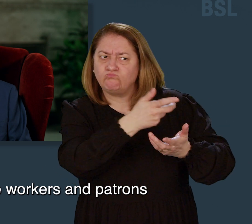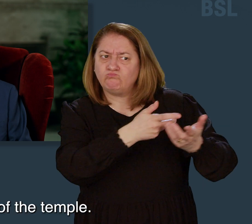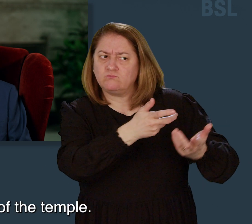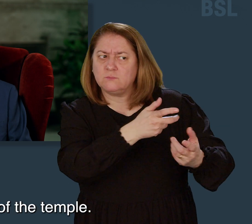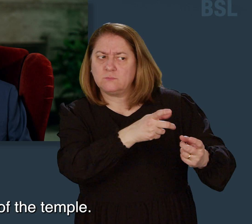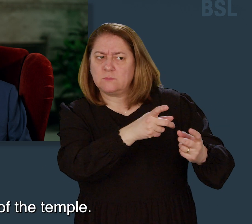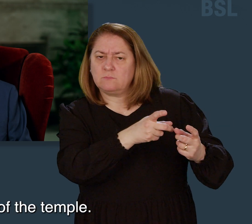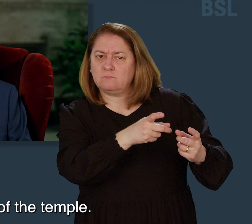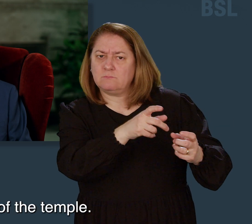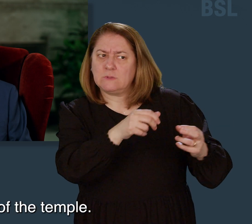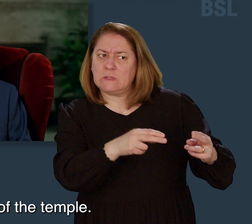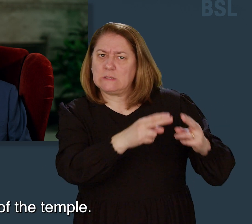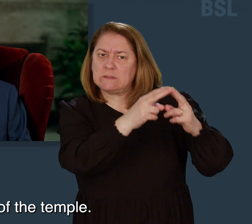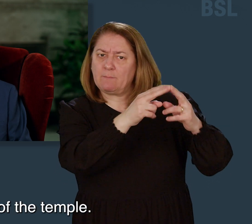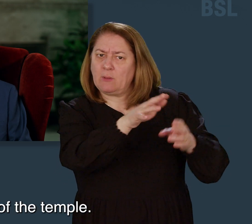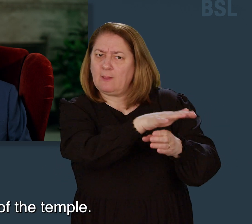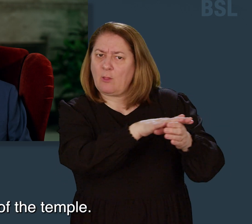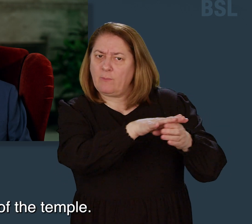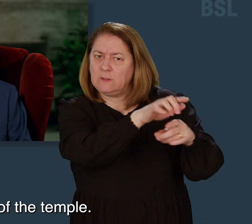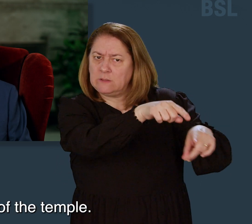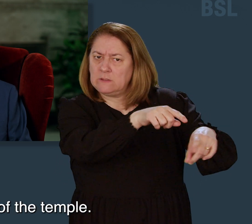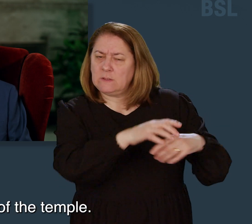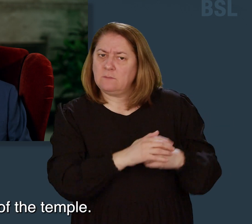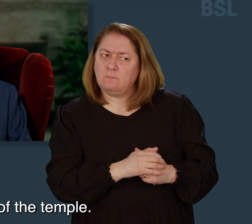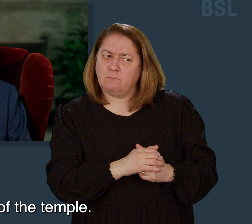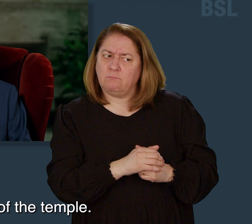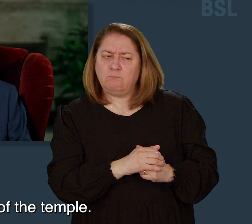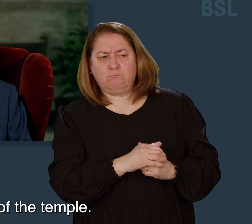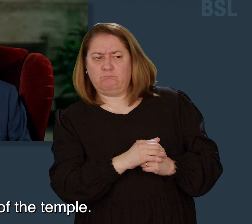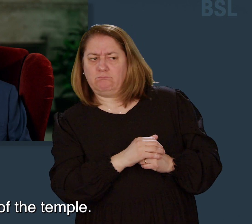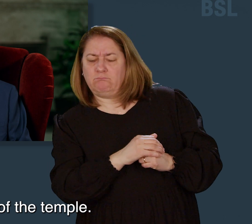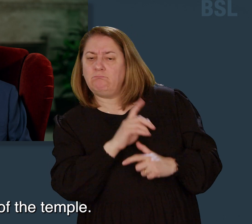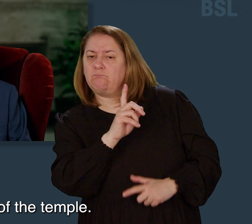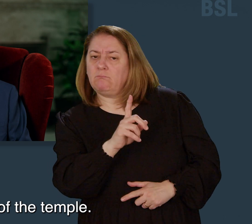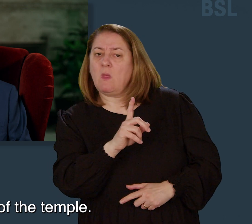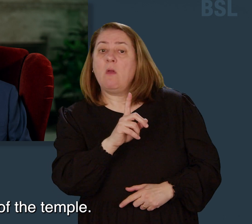nervously conversing in the lobby of the temple.